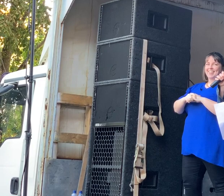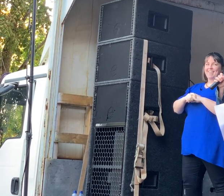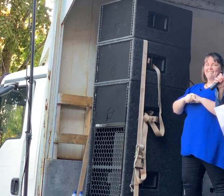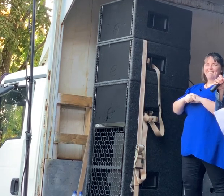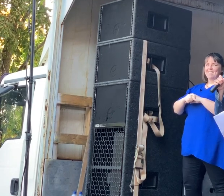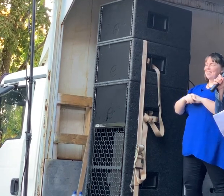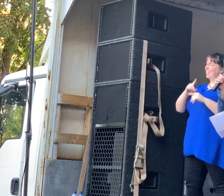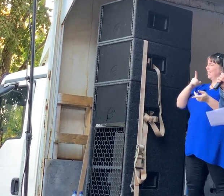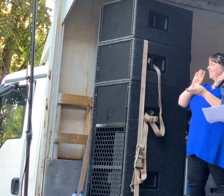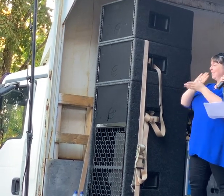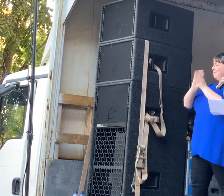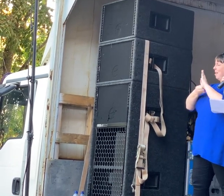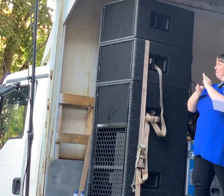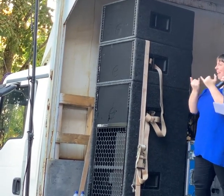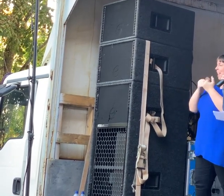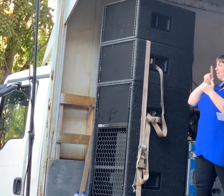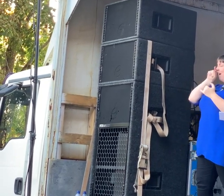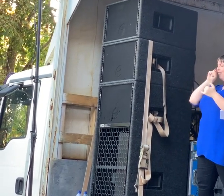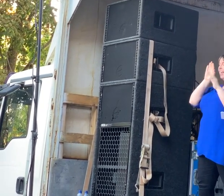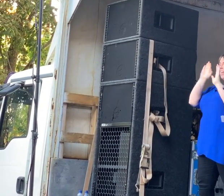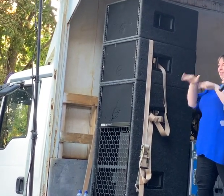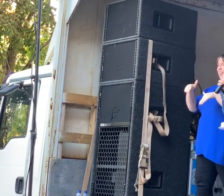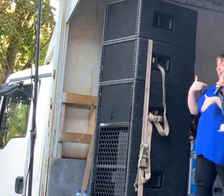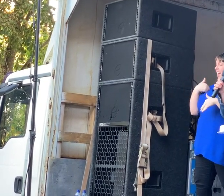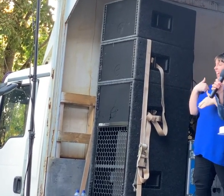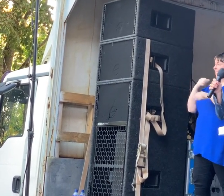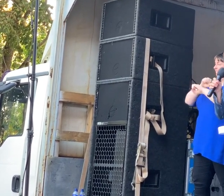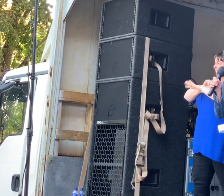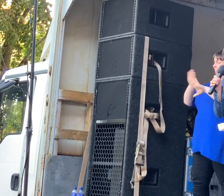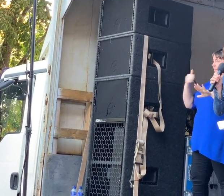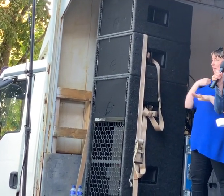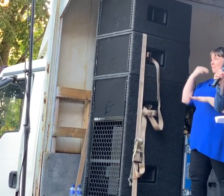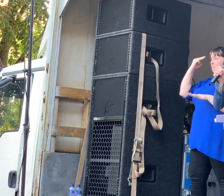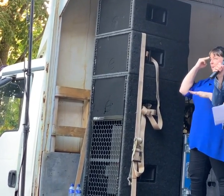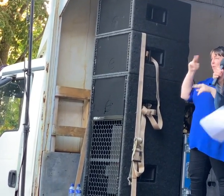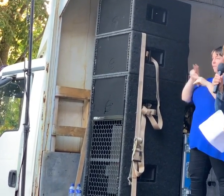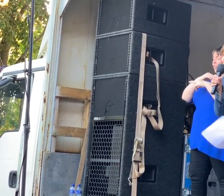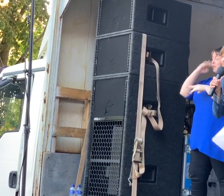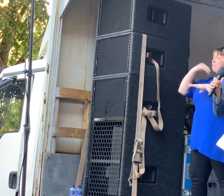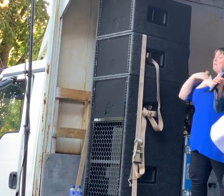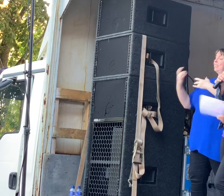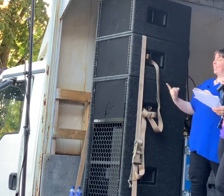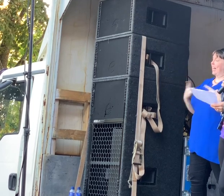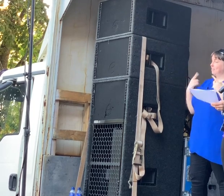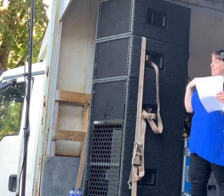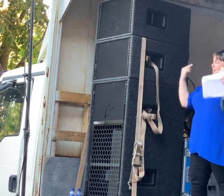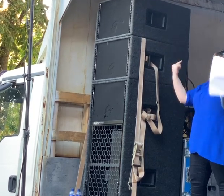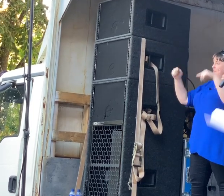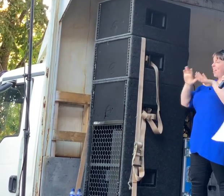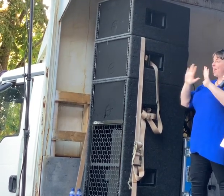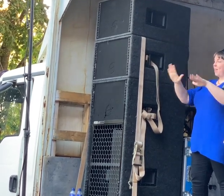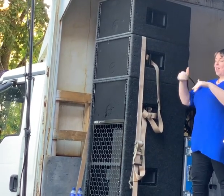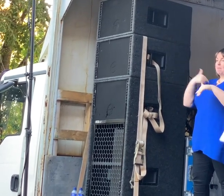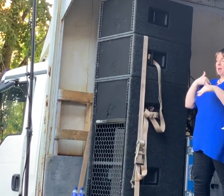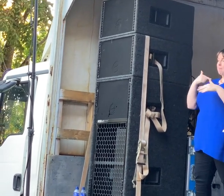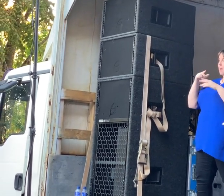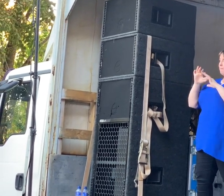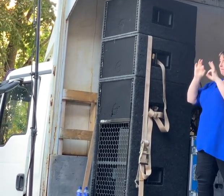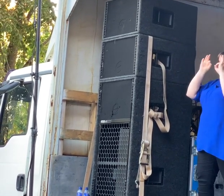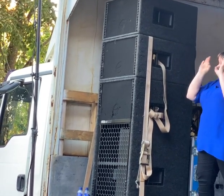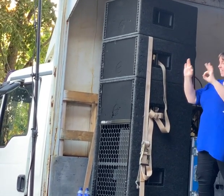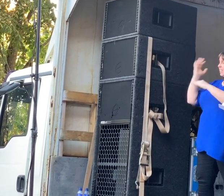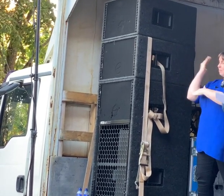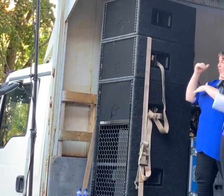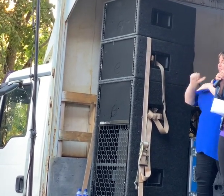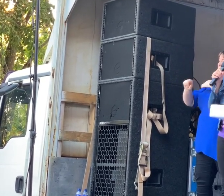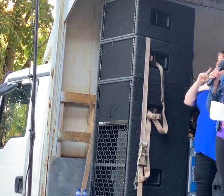Ooh. I'm turning into a parrot. It's amazing. I've absolutely lost my mind over the summer, but I'm delighted to be here. Thank you for having me. We've some amazing speakers for you.